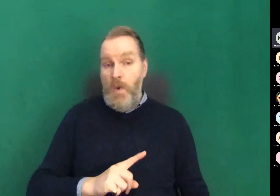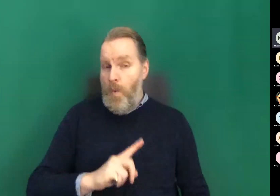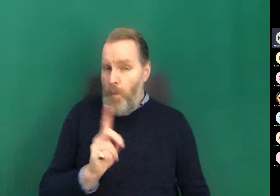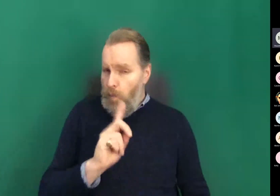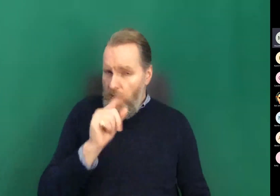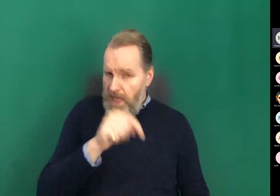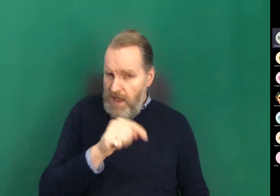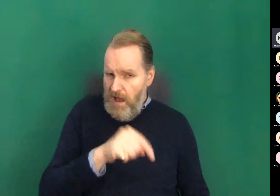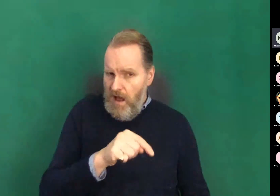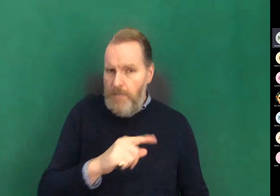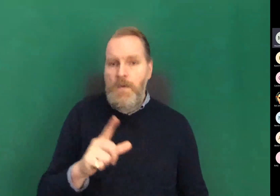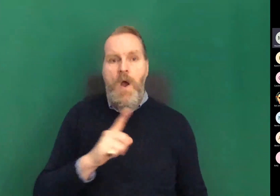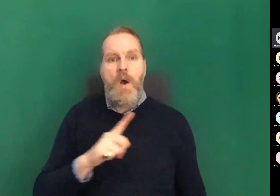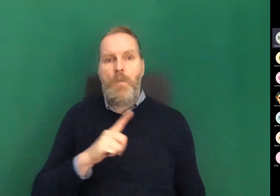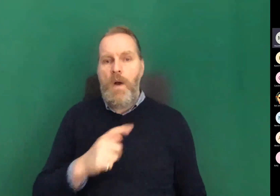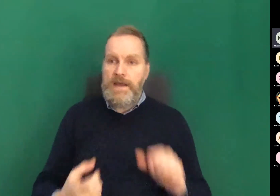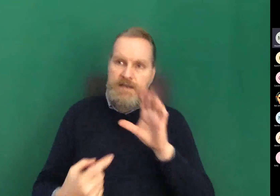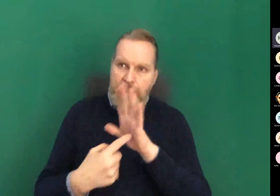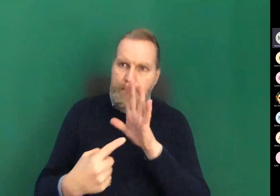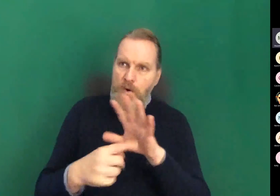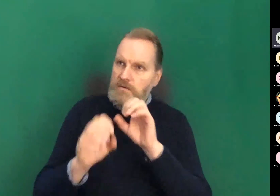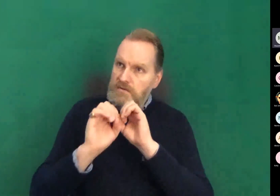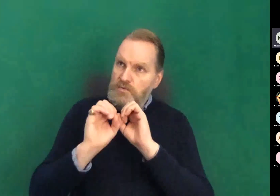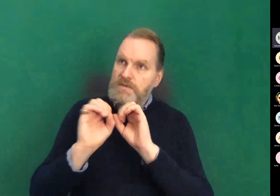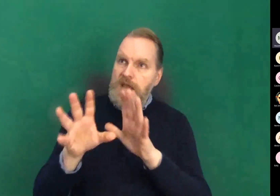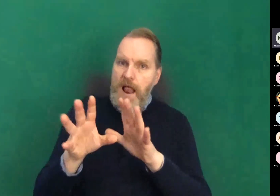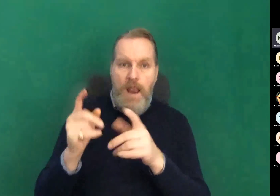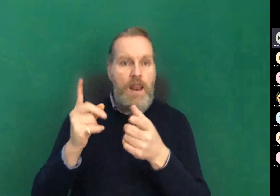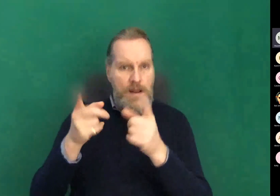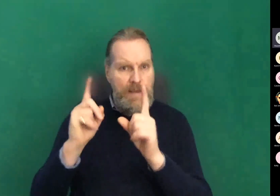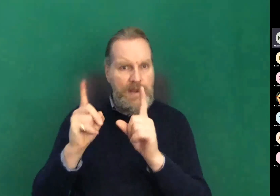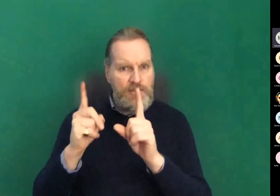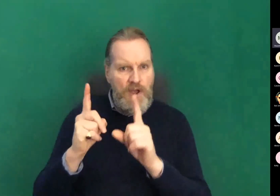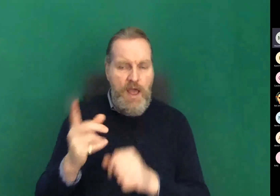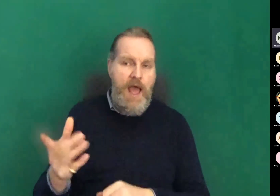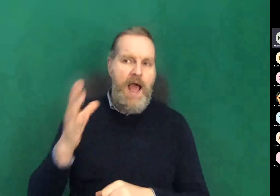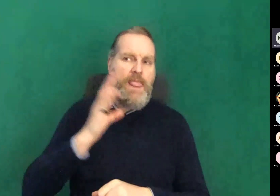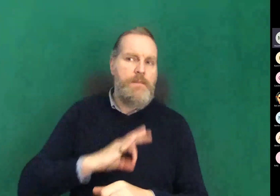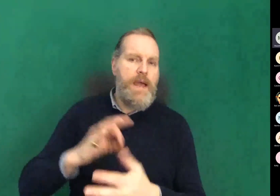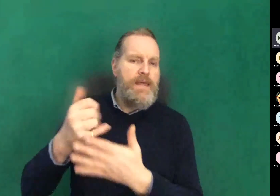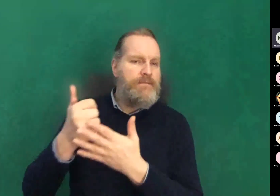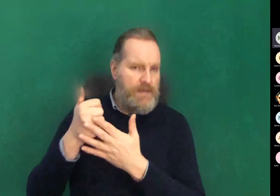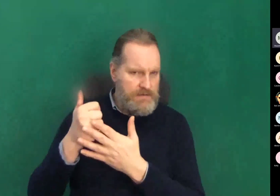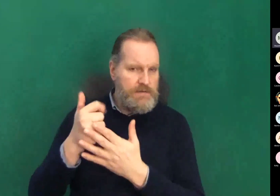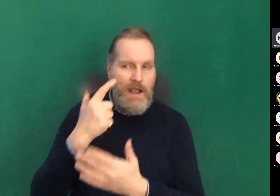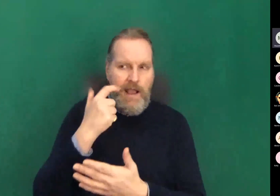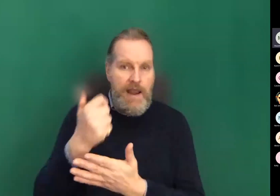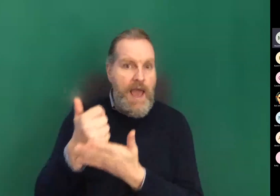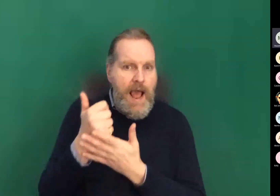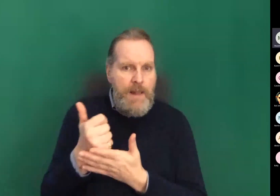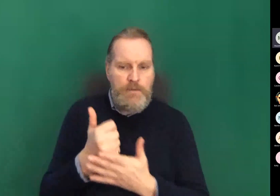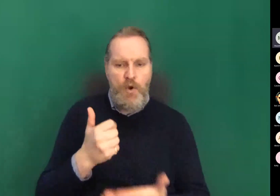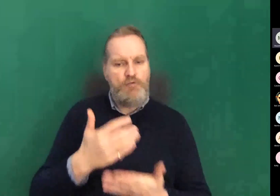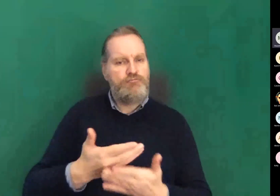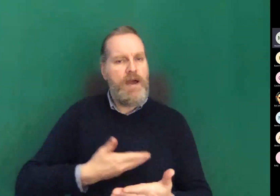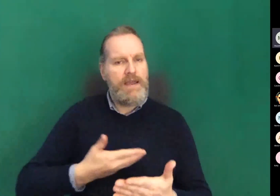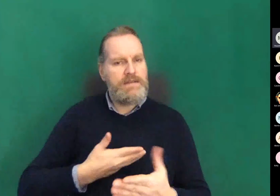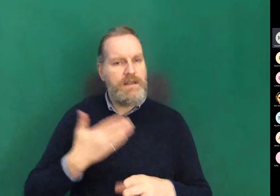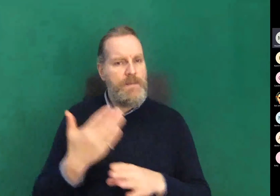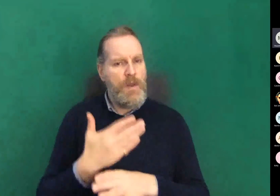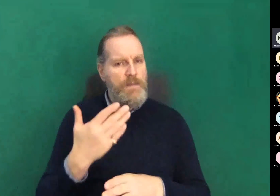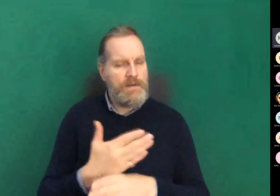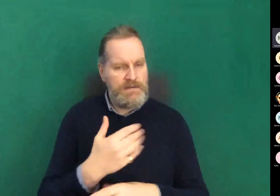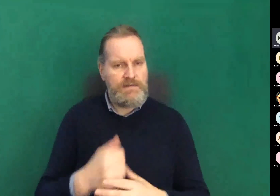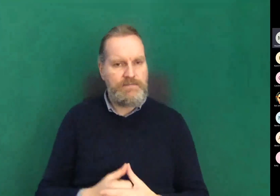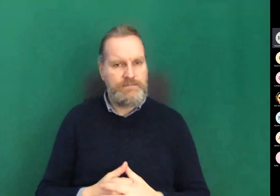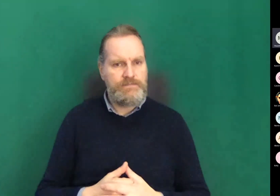with your manager within work, and the benefits that discussion can bring to you regarding your employment rights. To do this,